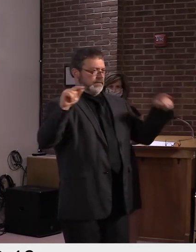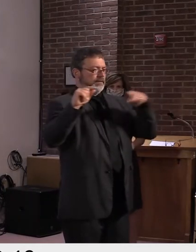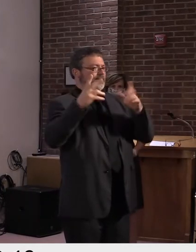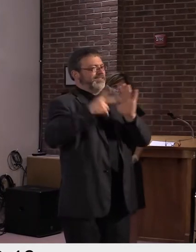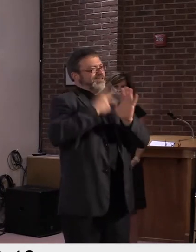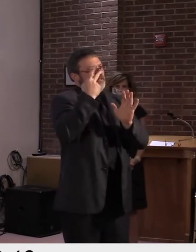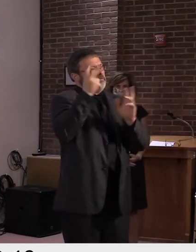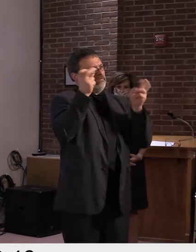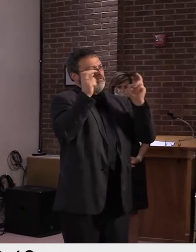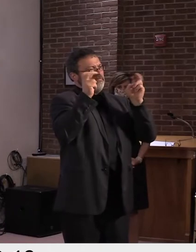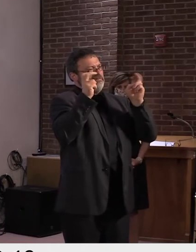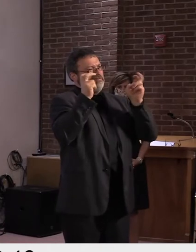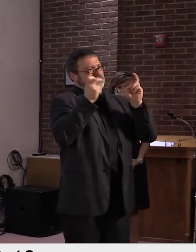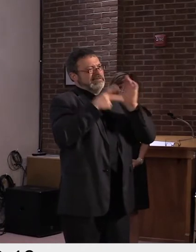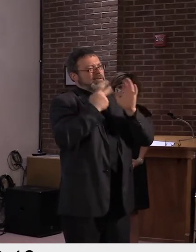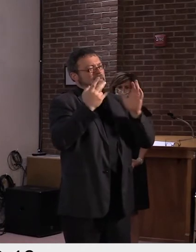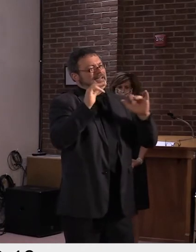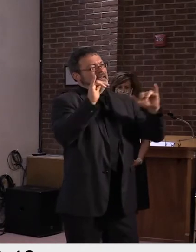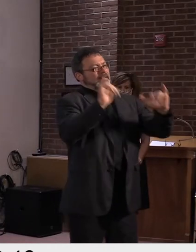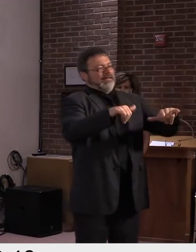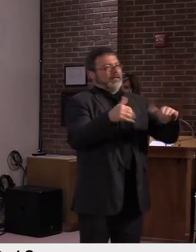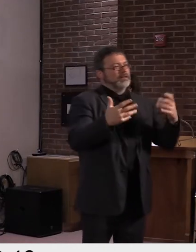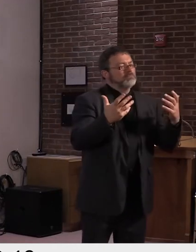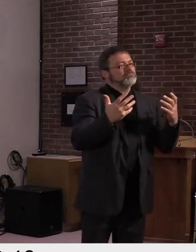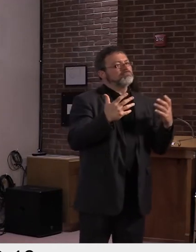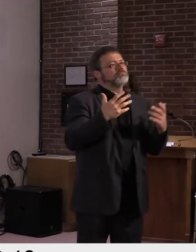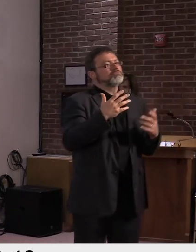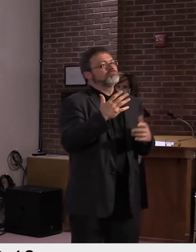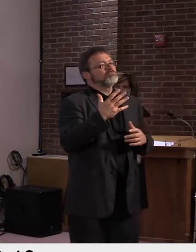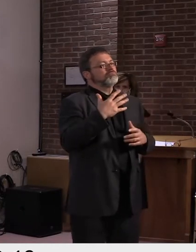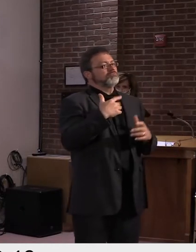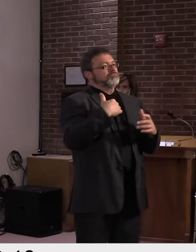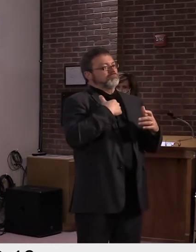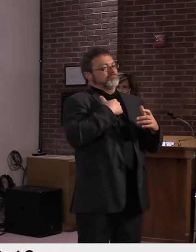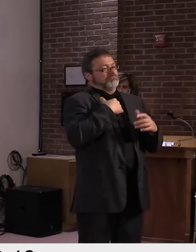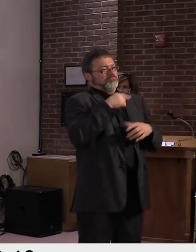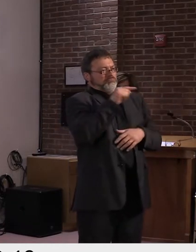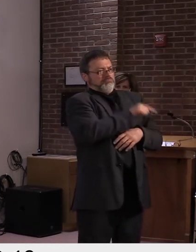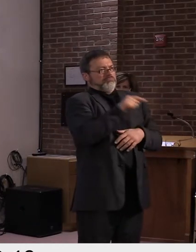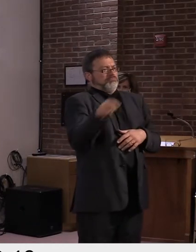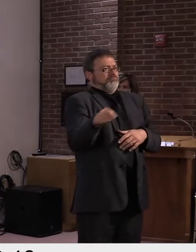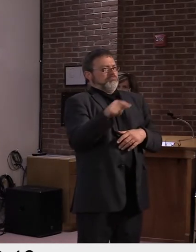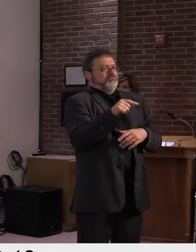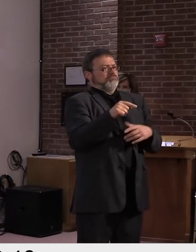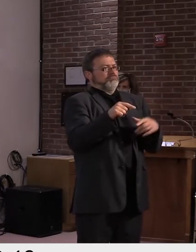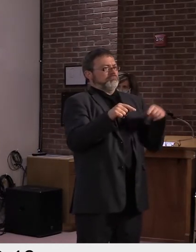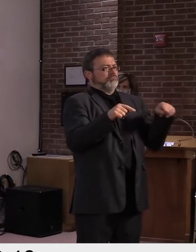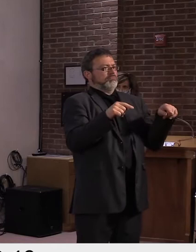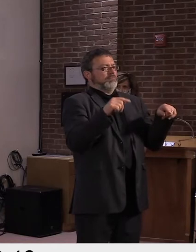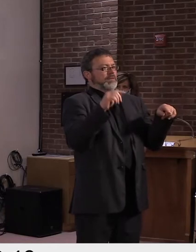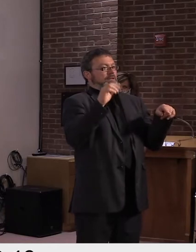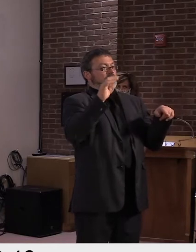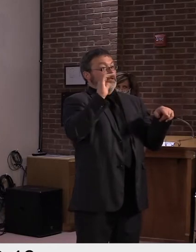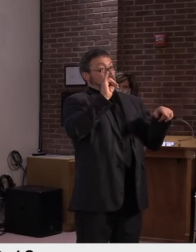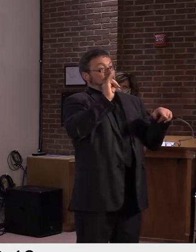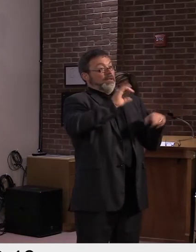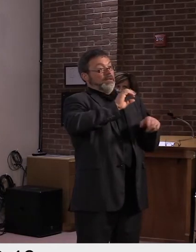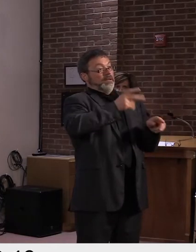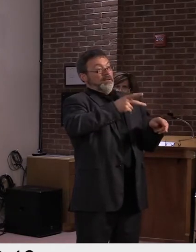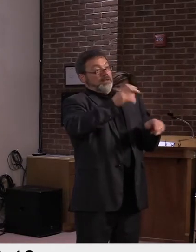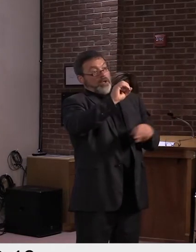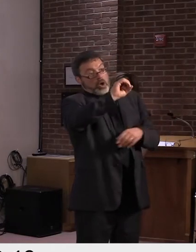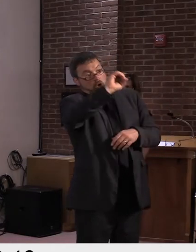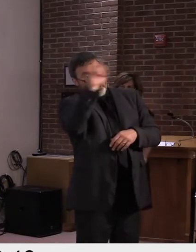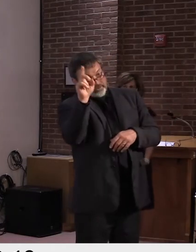there's two sets of numbers. There's fatal overdoses, and then there are just overdoses that present either